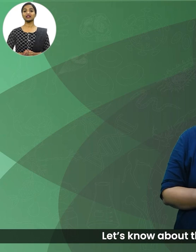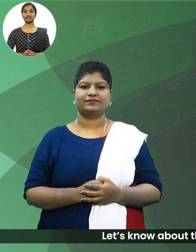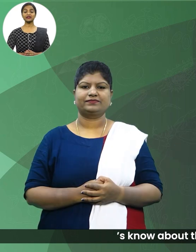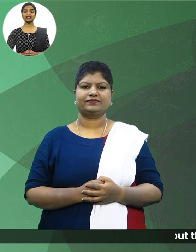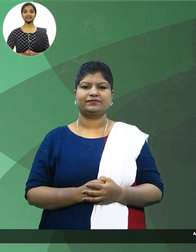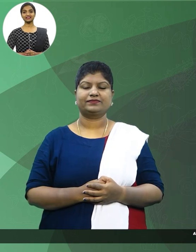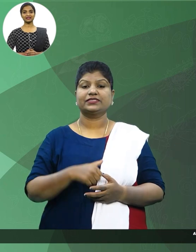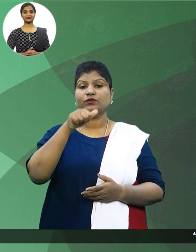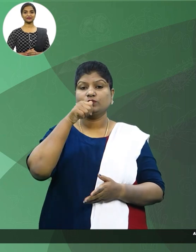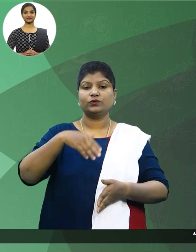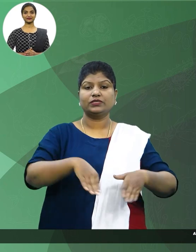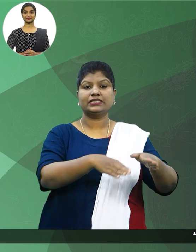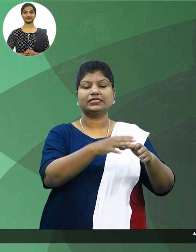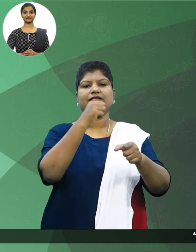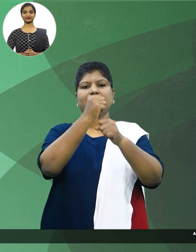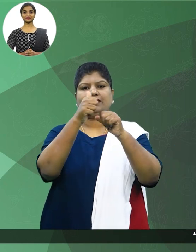River Ganga.